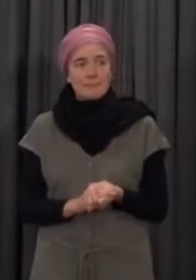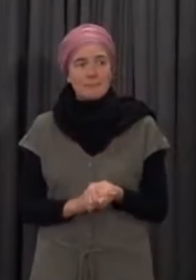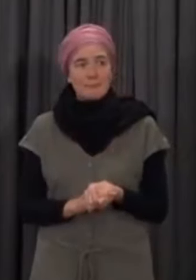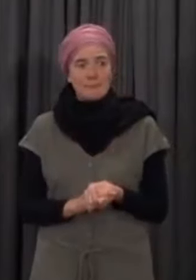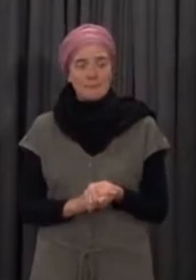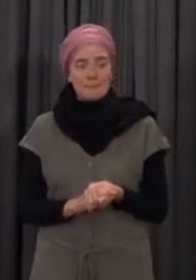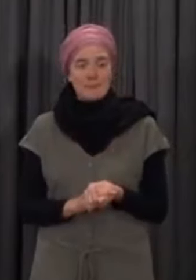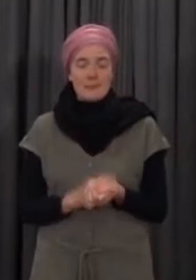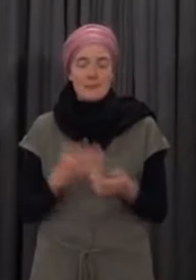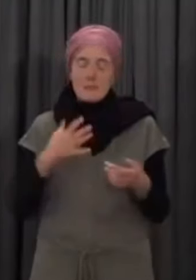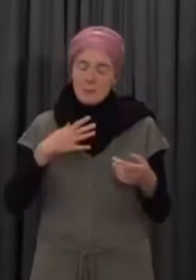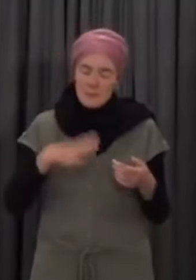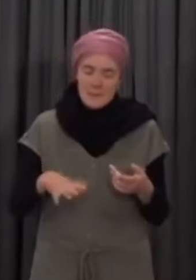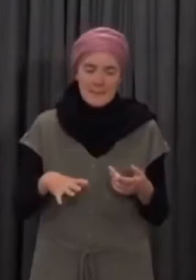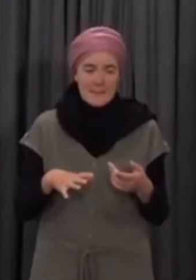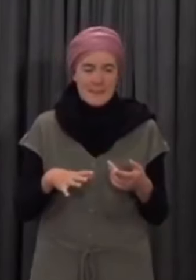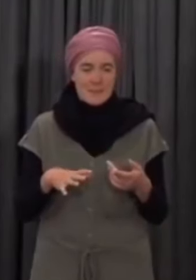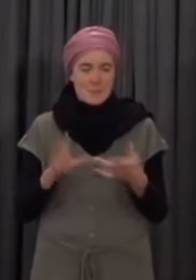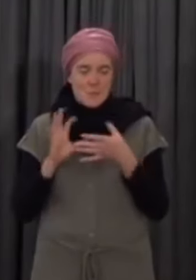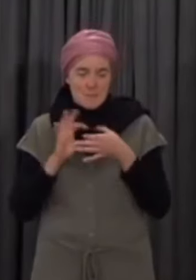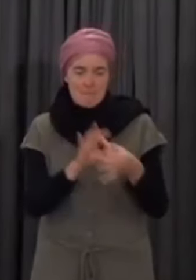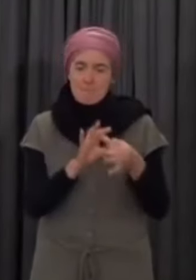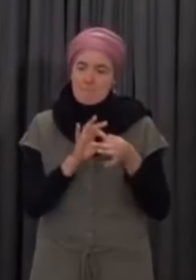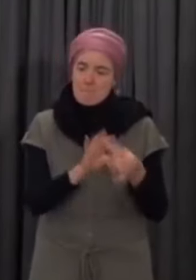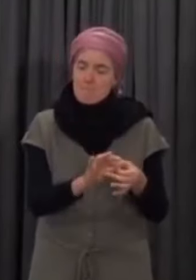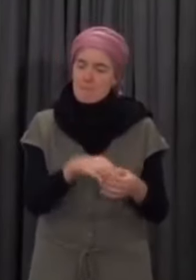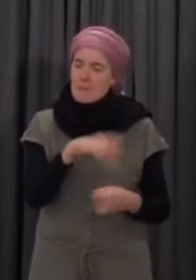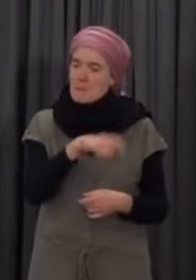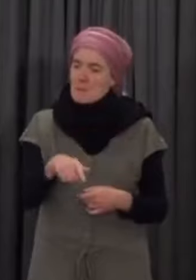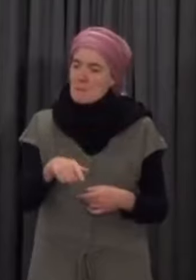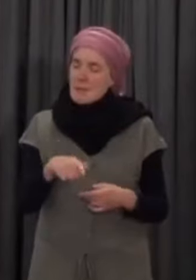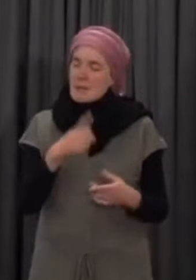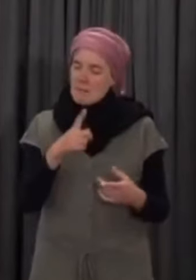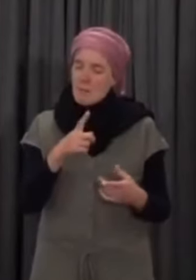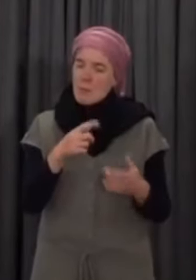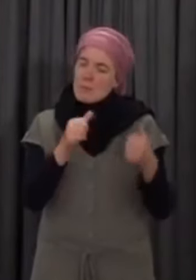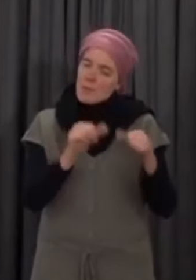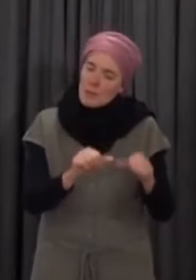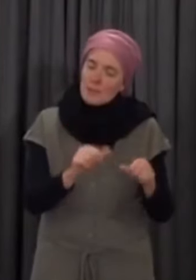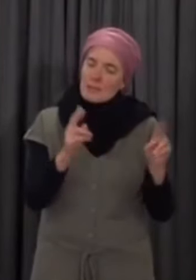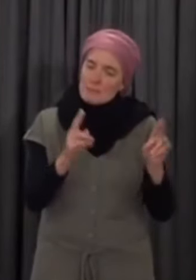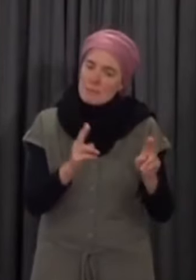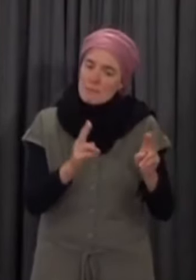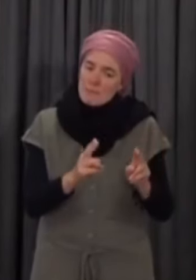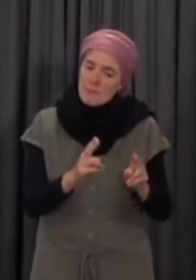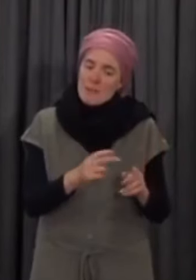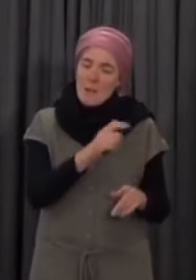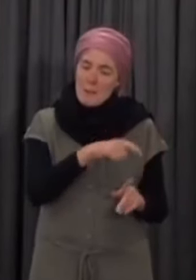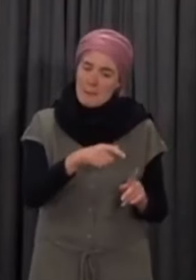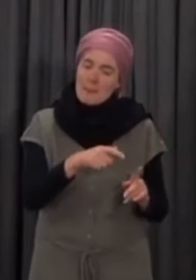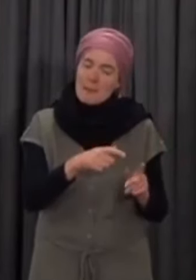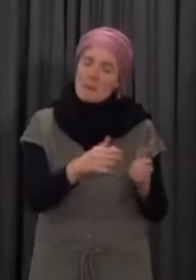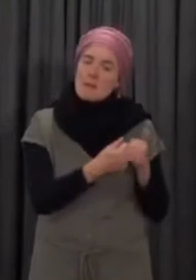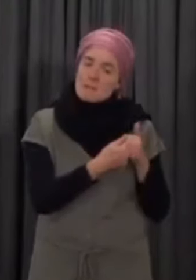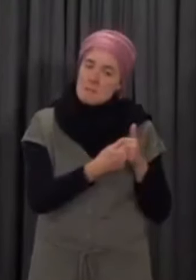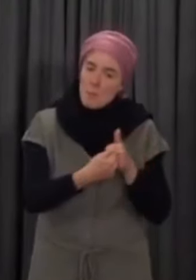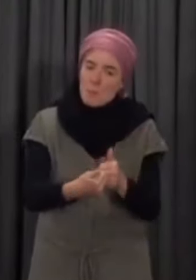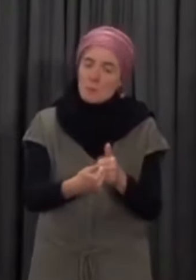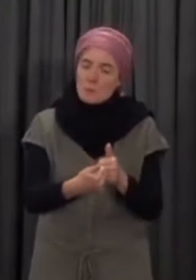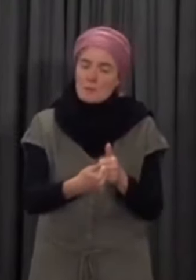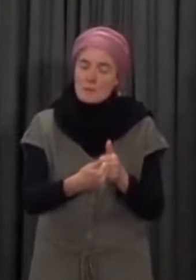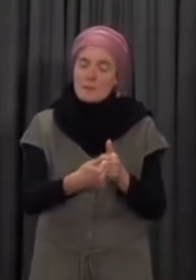on that and finding the right measures at the right time that take people with us and draw